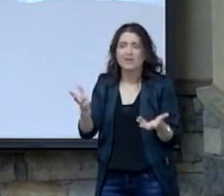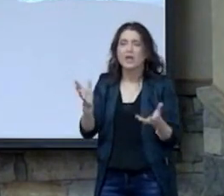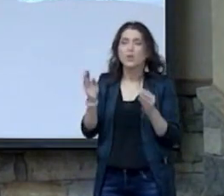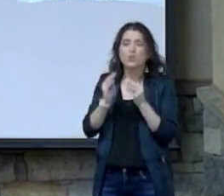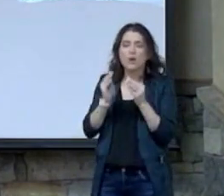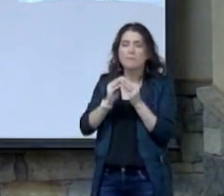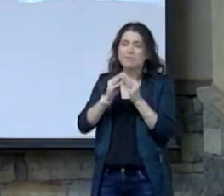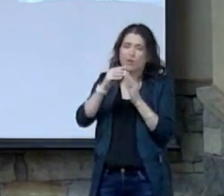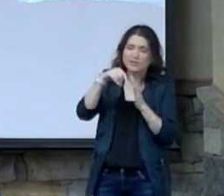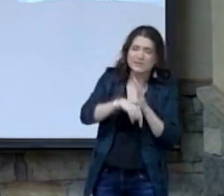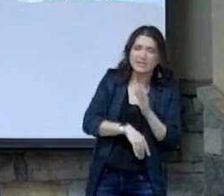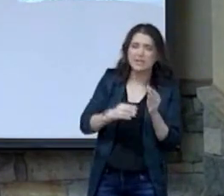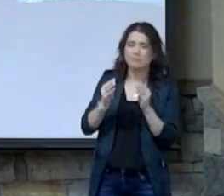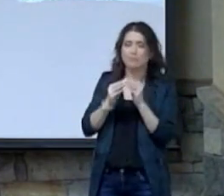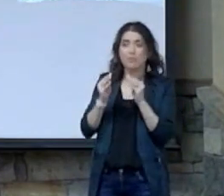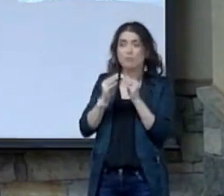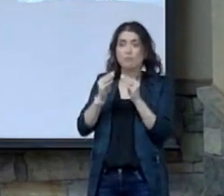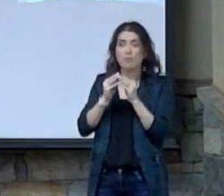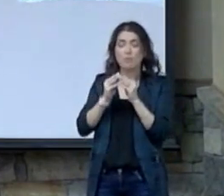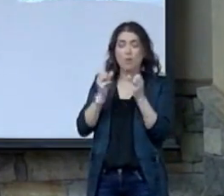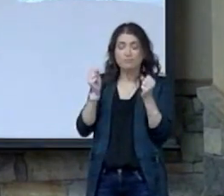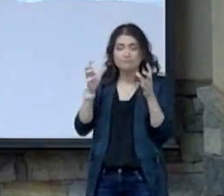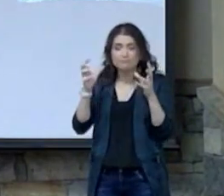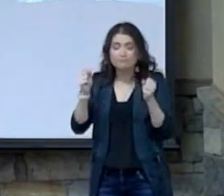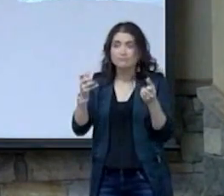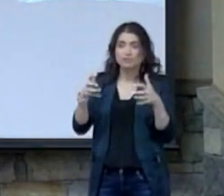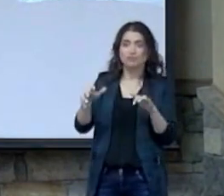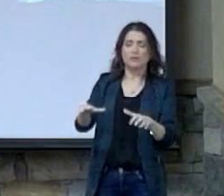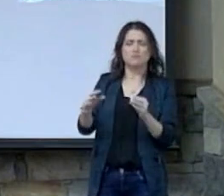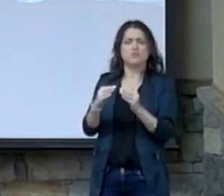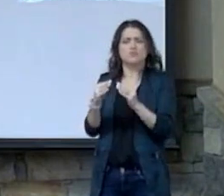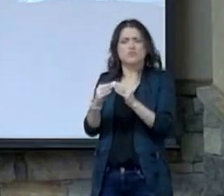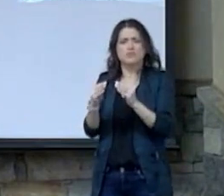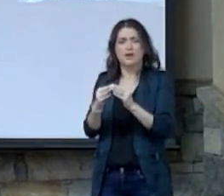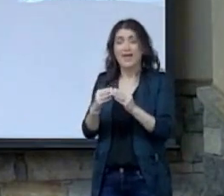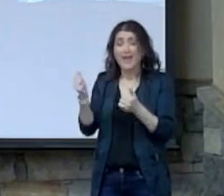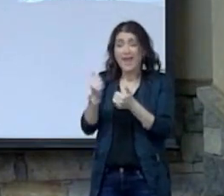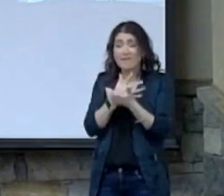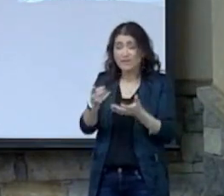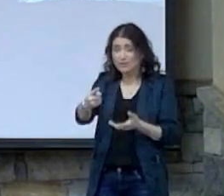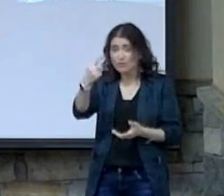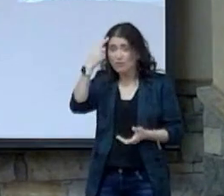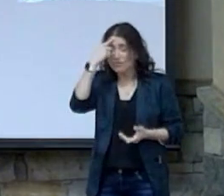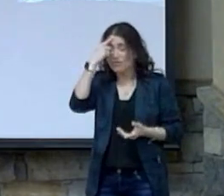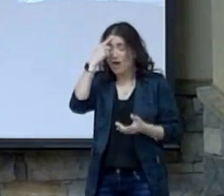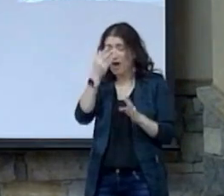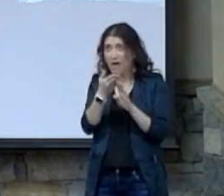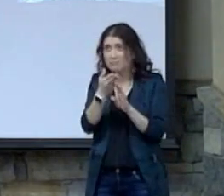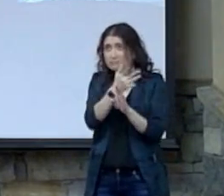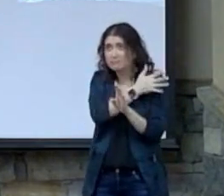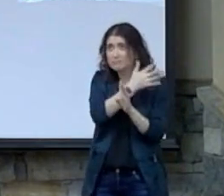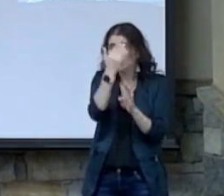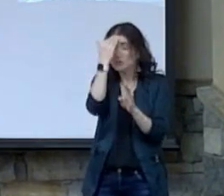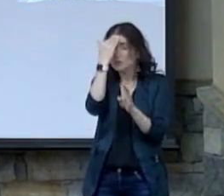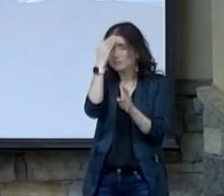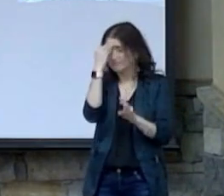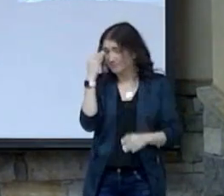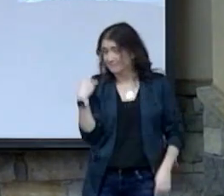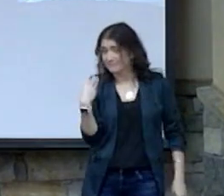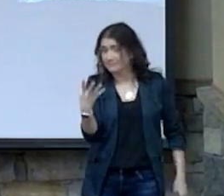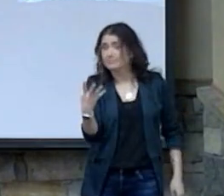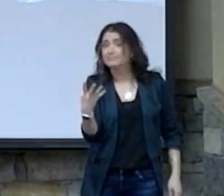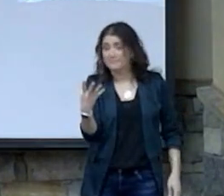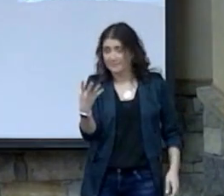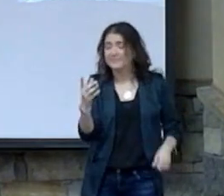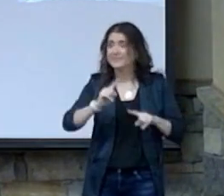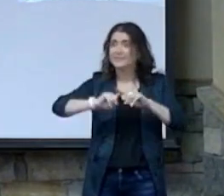be more deep than anything you've ever imagined. Everything you thought you knew, I'm going to tell you. I'm going to take you